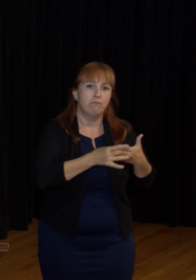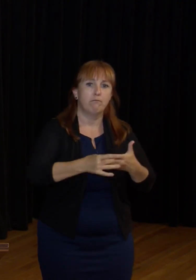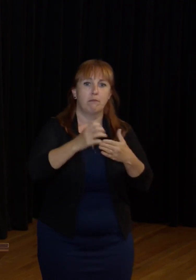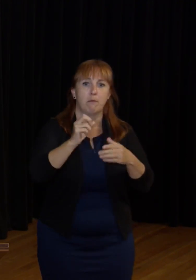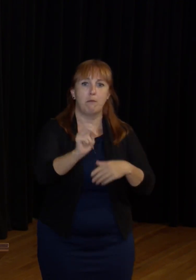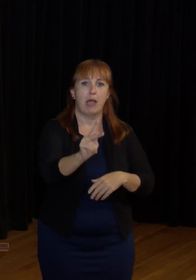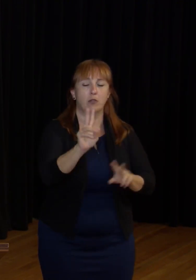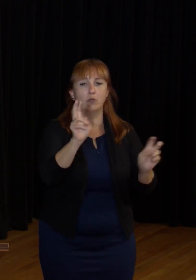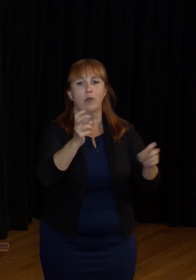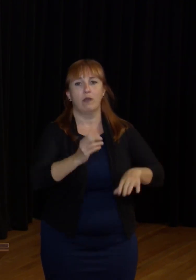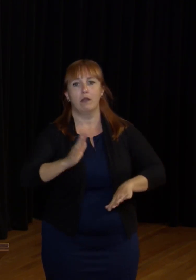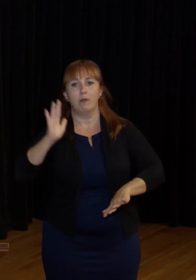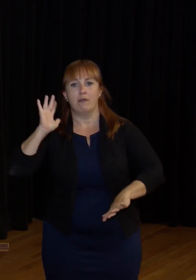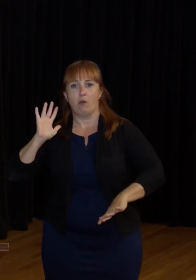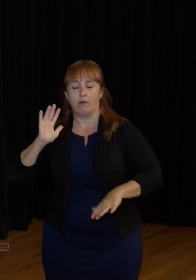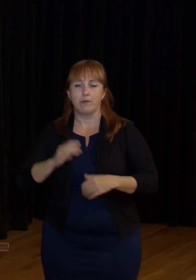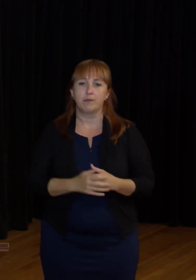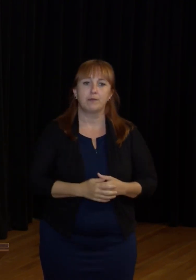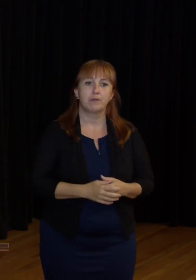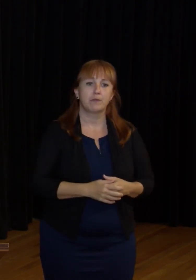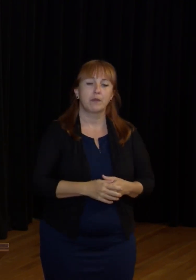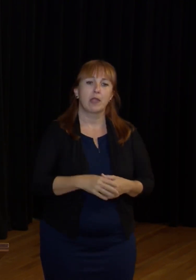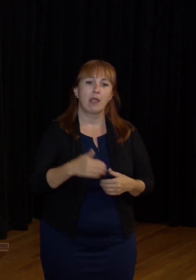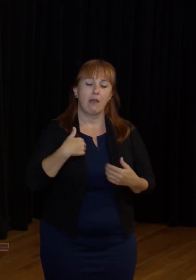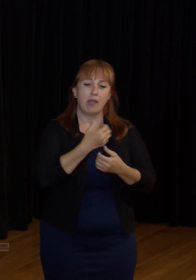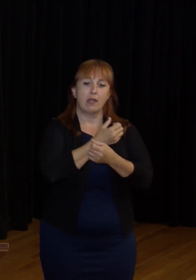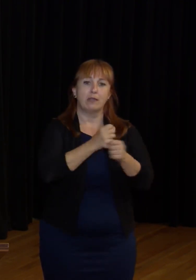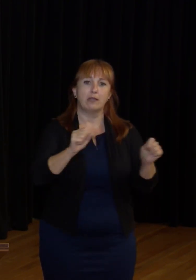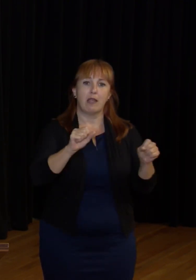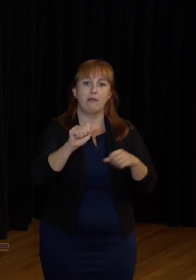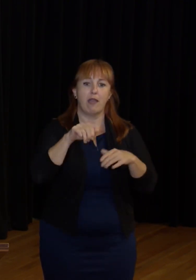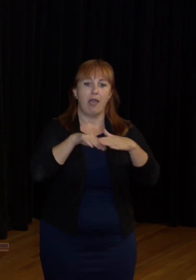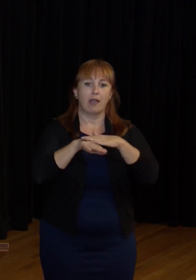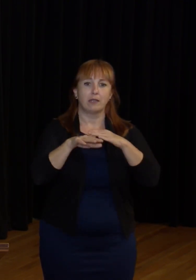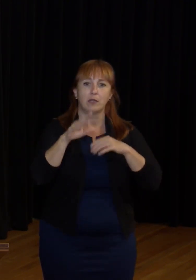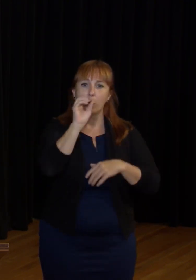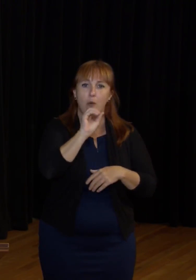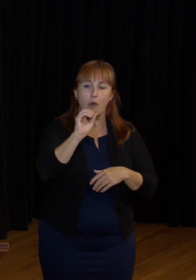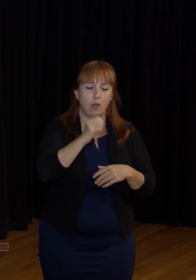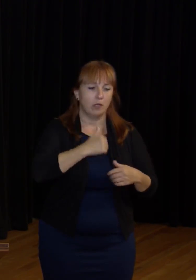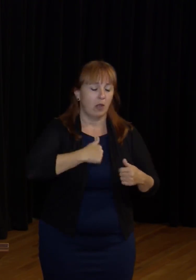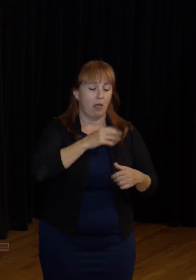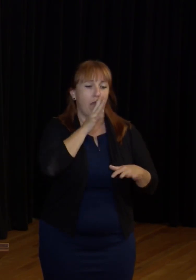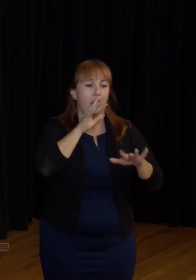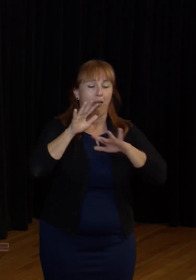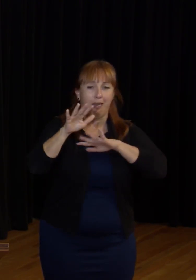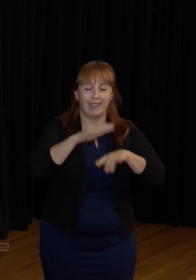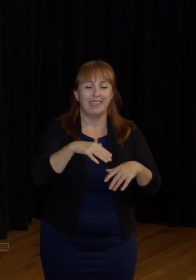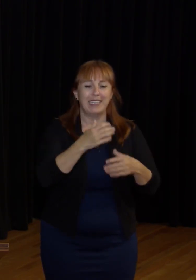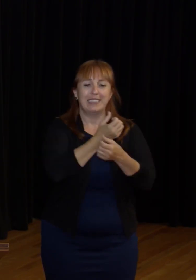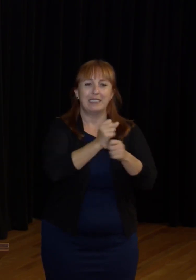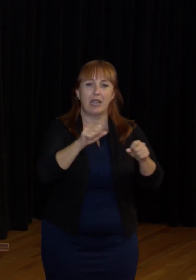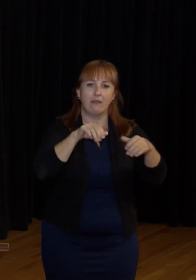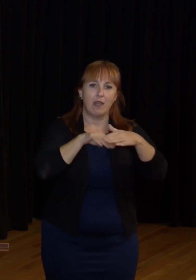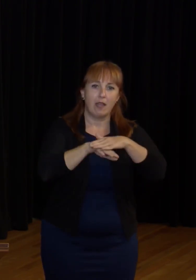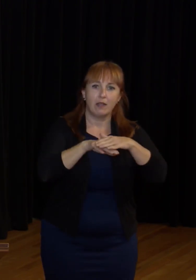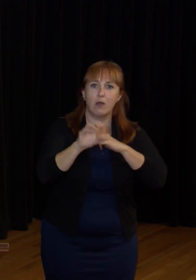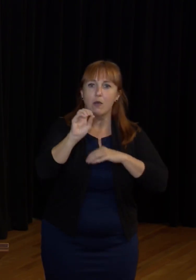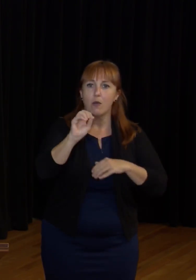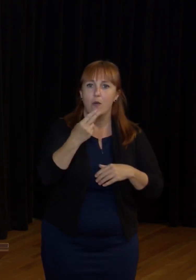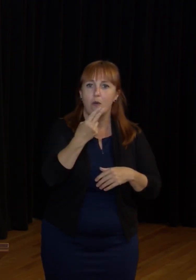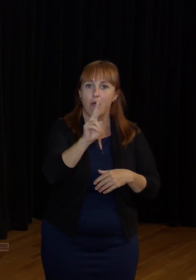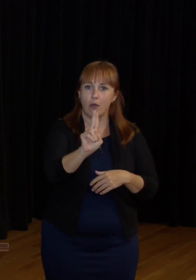We instituted Oahu Safe Pass, Safe Access Oahu. I'm sorry, I got so many. This is Oahu Safe. Safe Access Oahu,